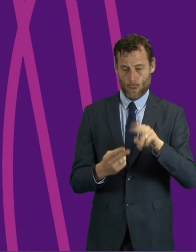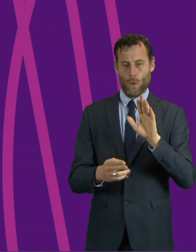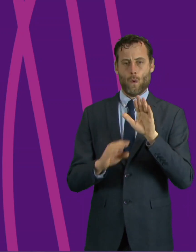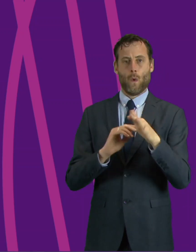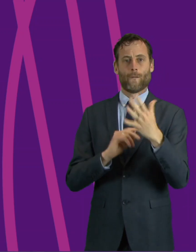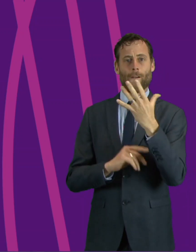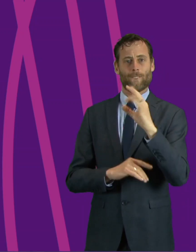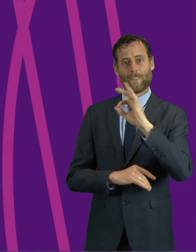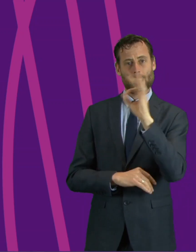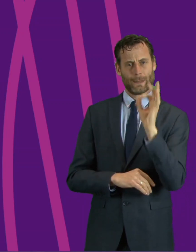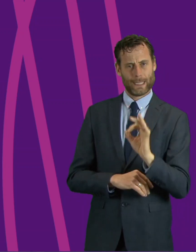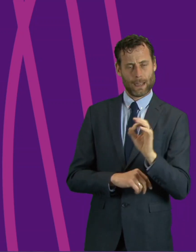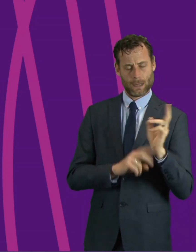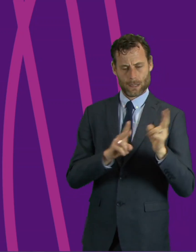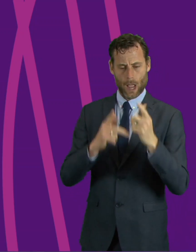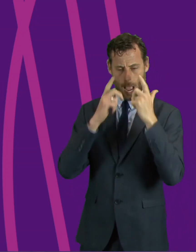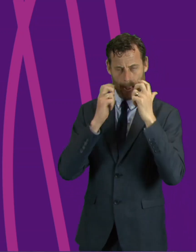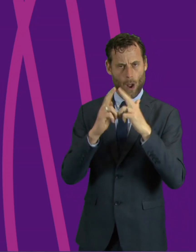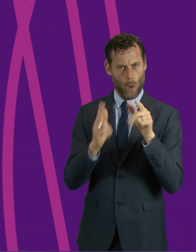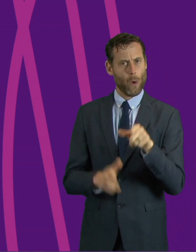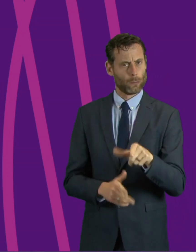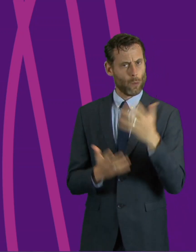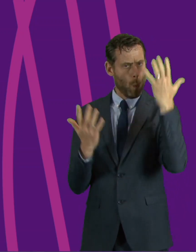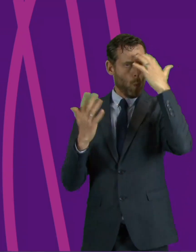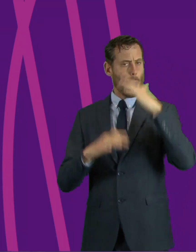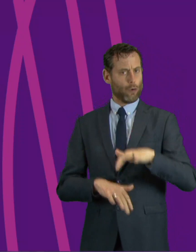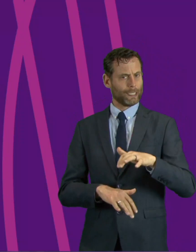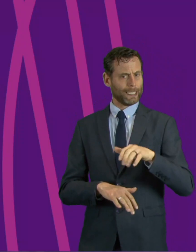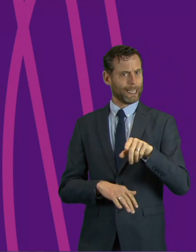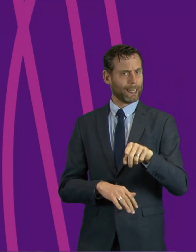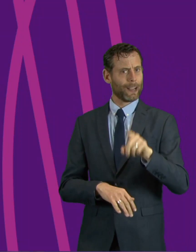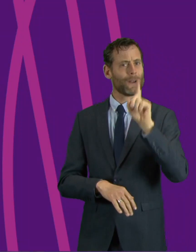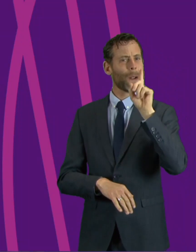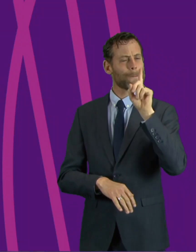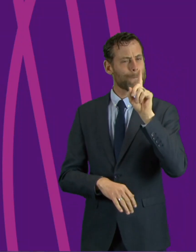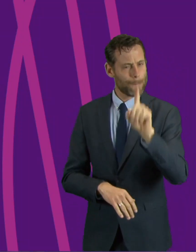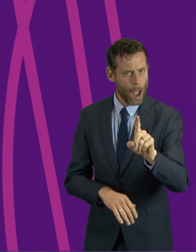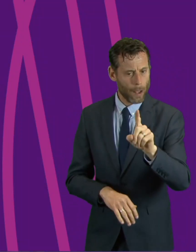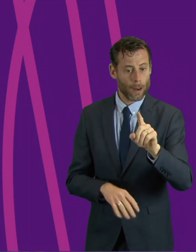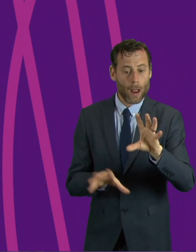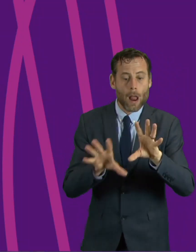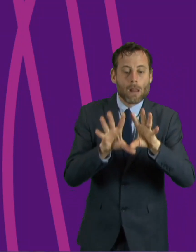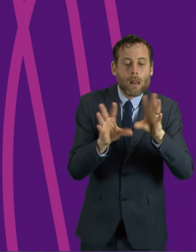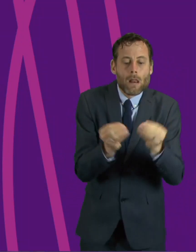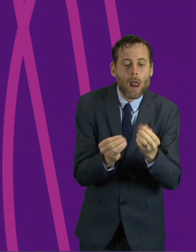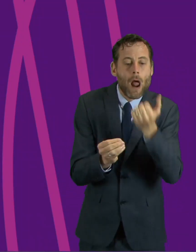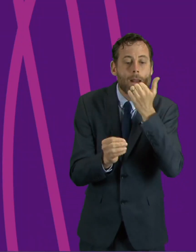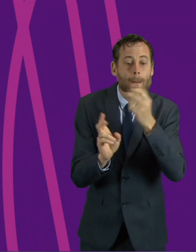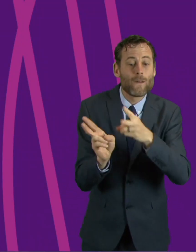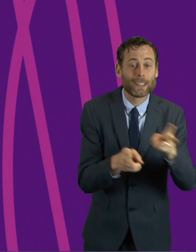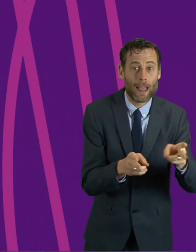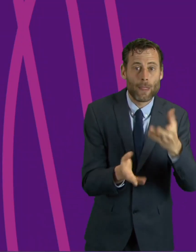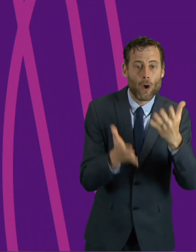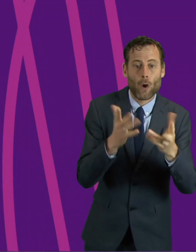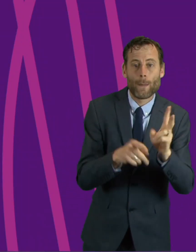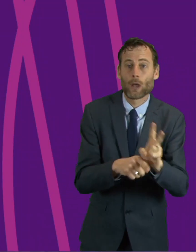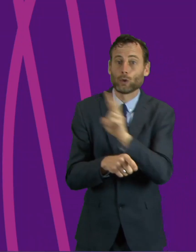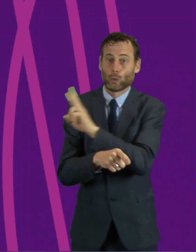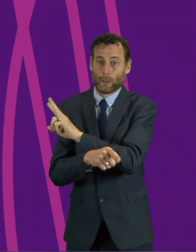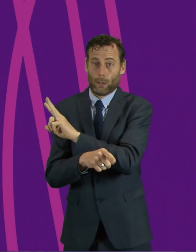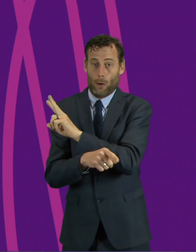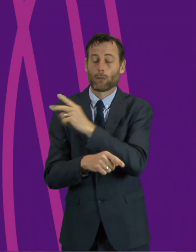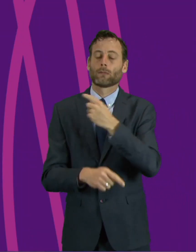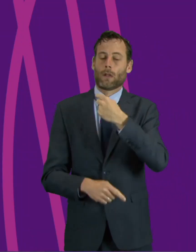number of deaths in care homes also reduced last week compared to the week before. And finally, the total number of deaths, while